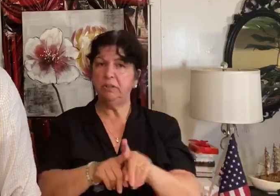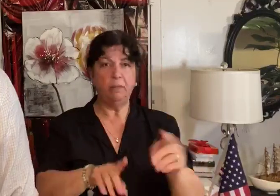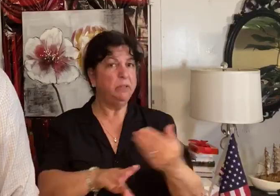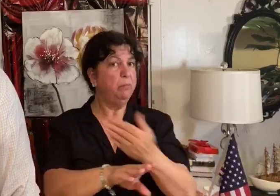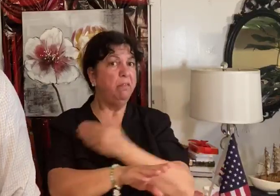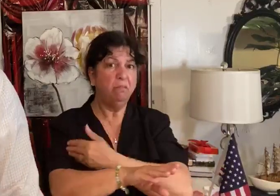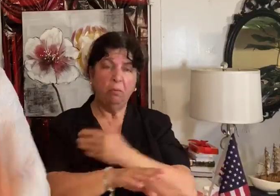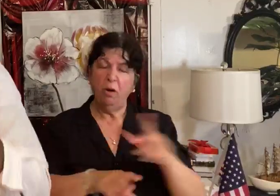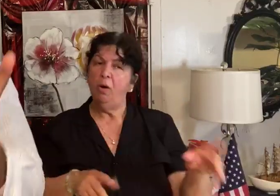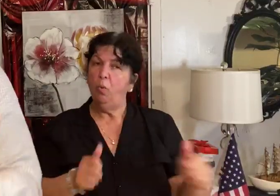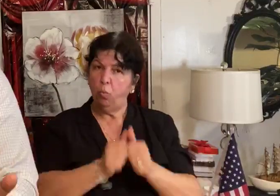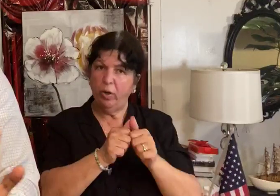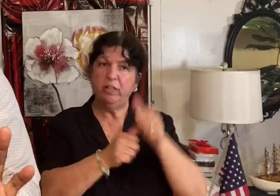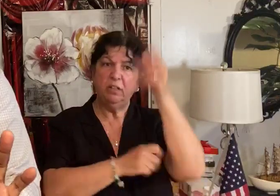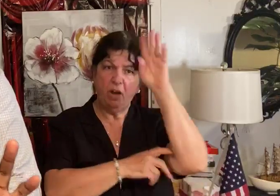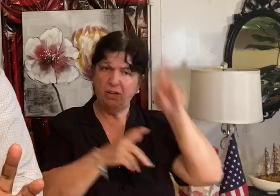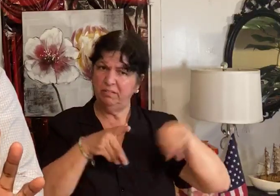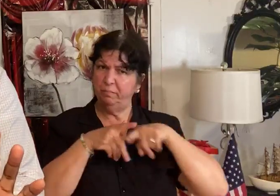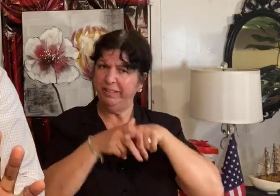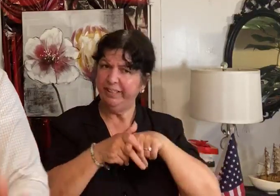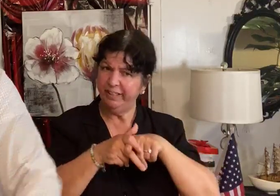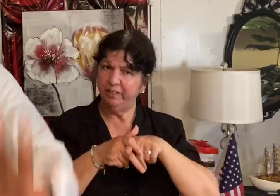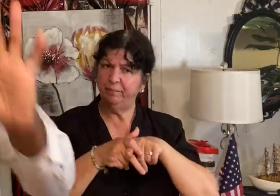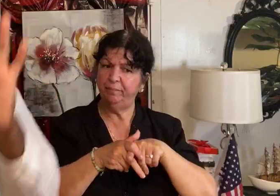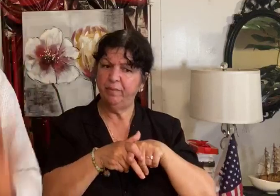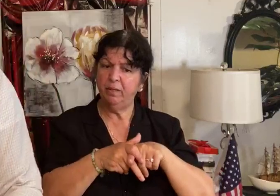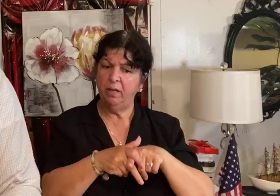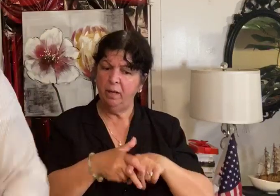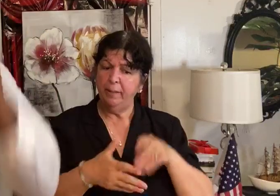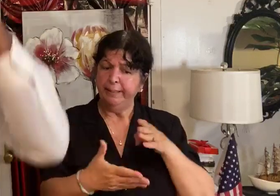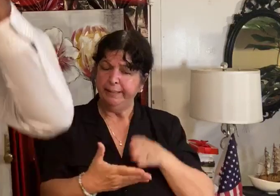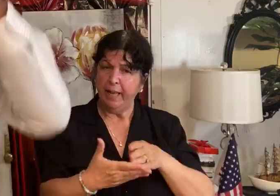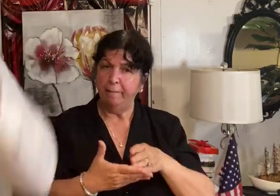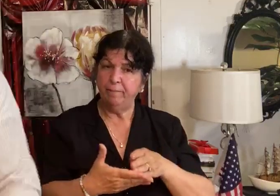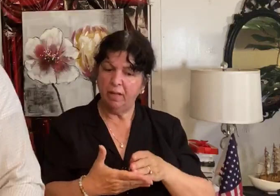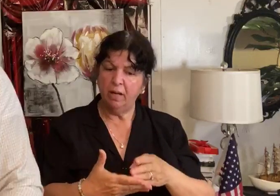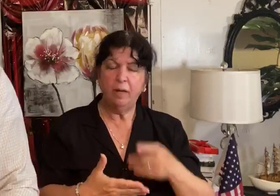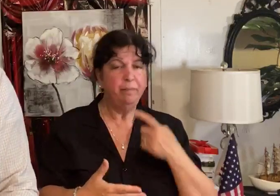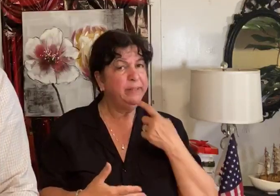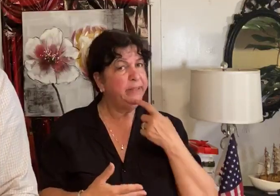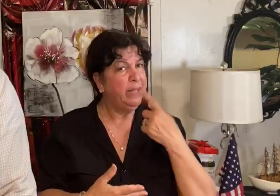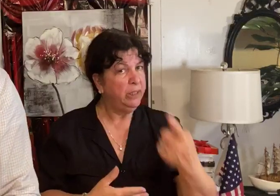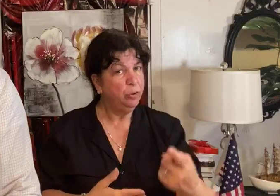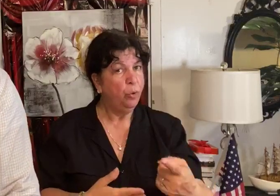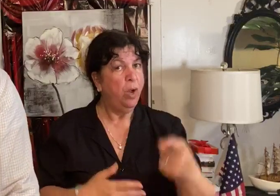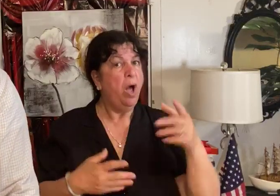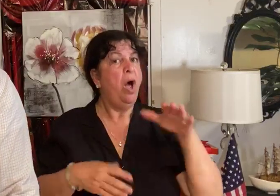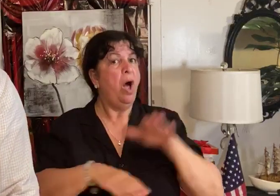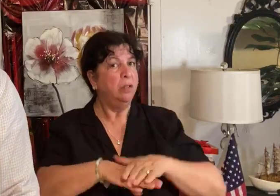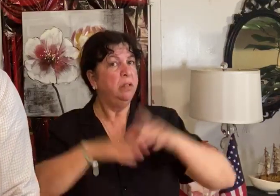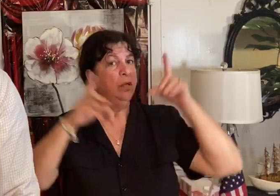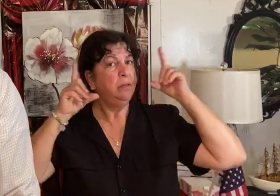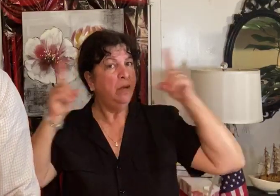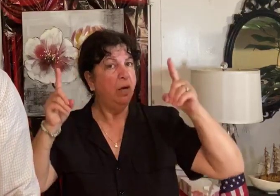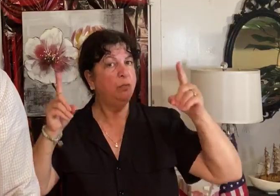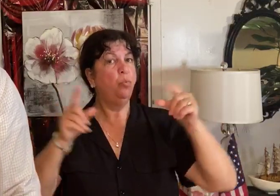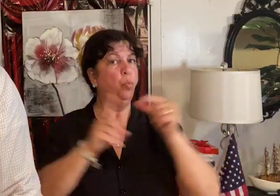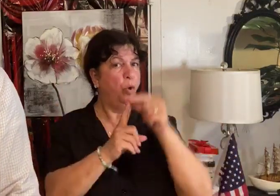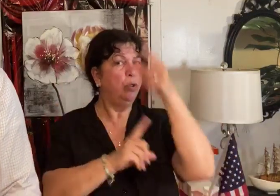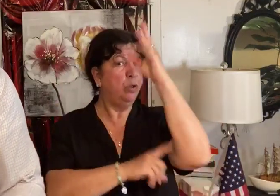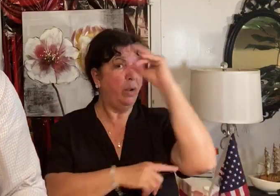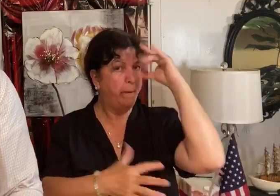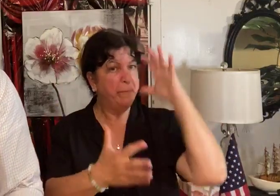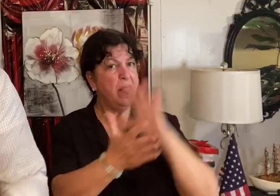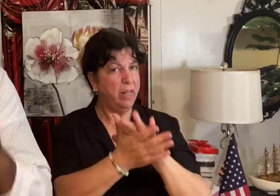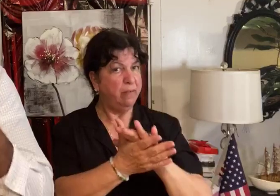beginning was with God. Let me just stop right there to say, I stand on the doctrine of the Word of God.